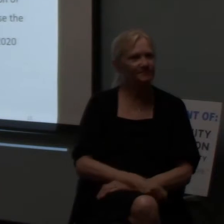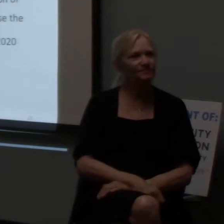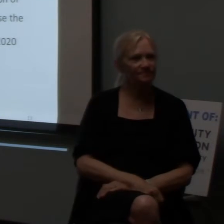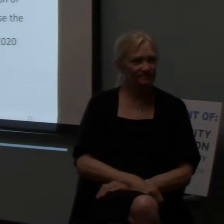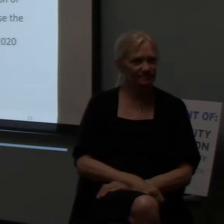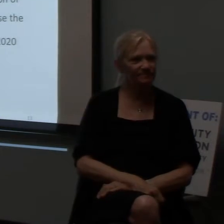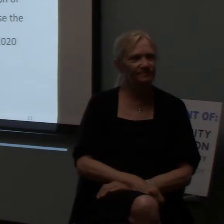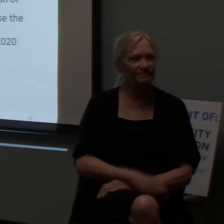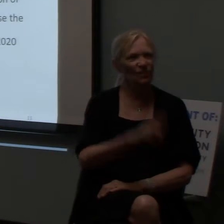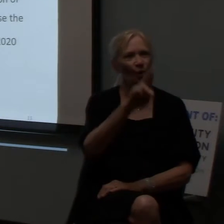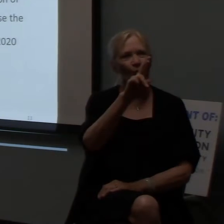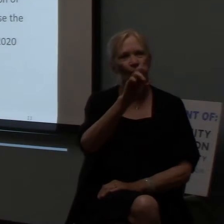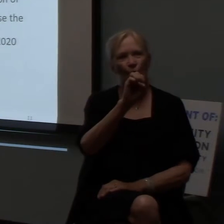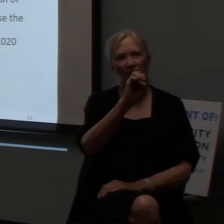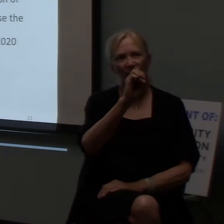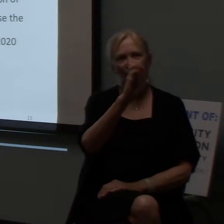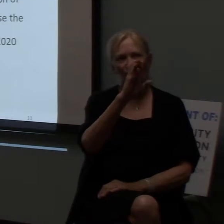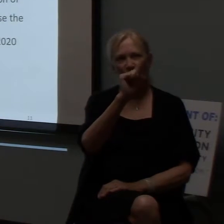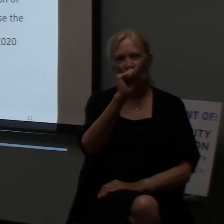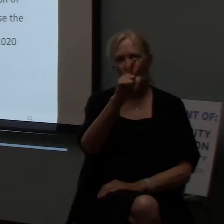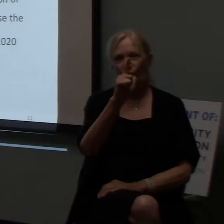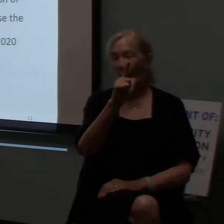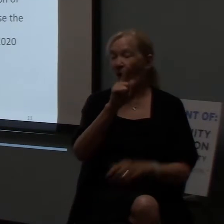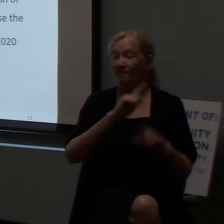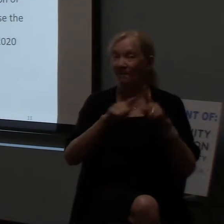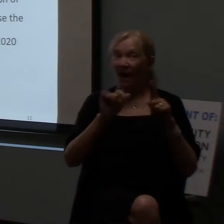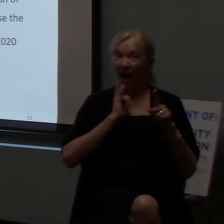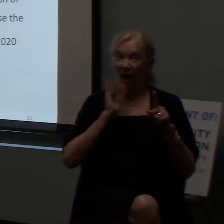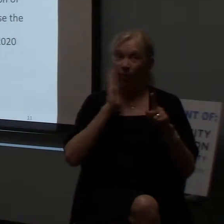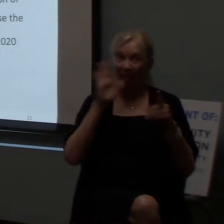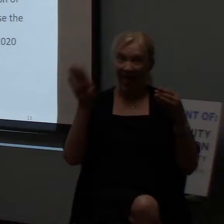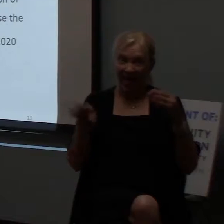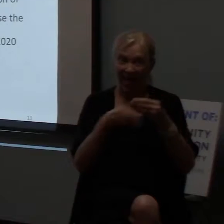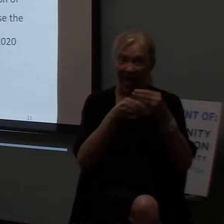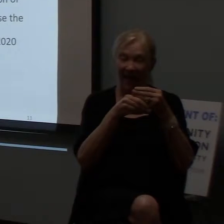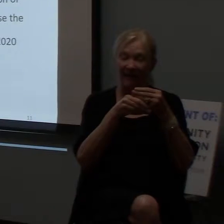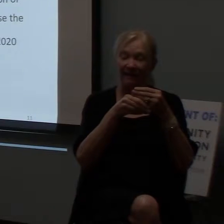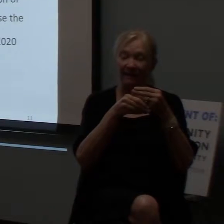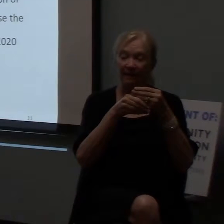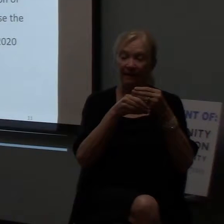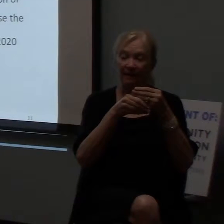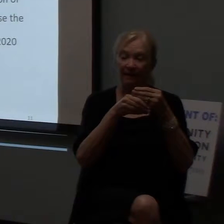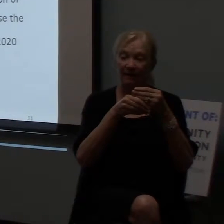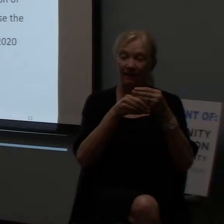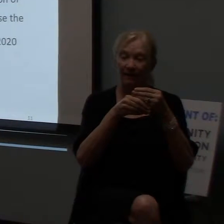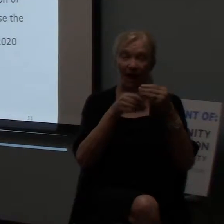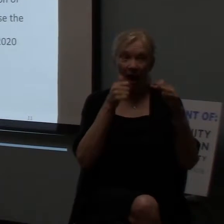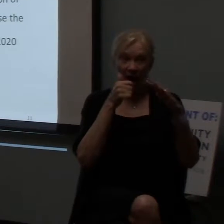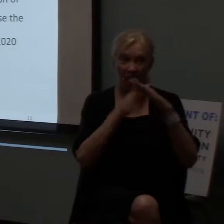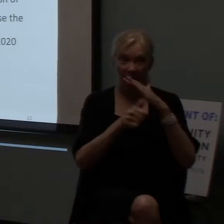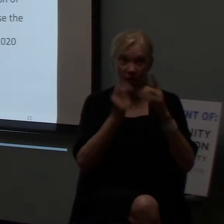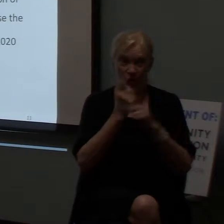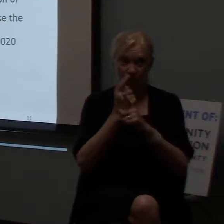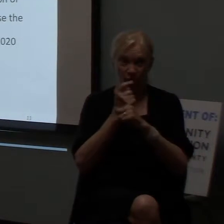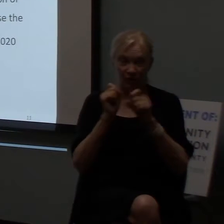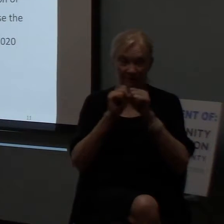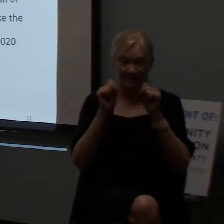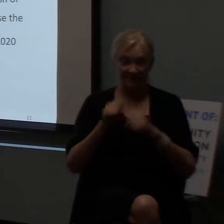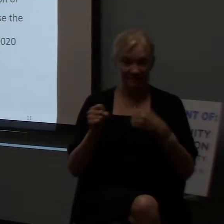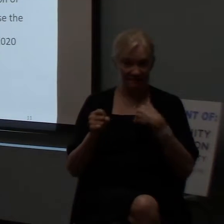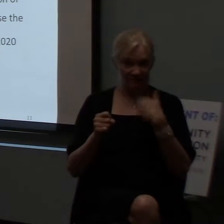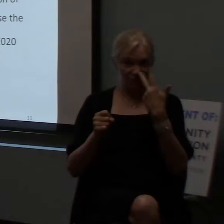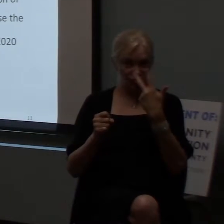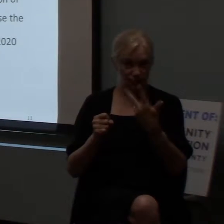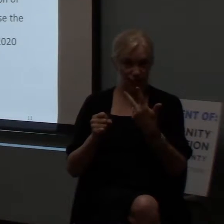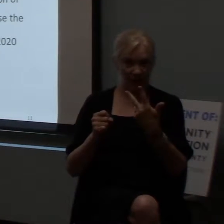So, But could I add, is under, right now, under the current system, you have 3 commissioners that you